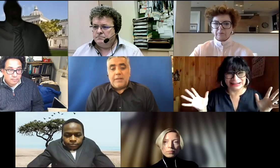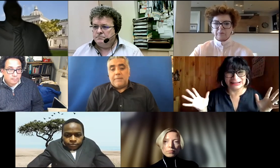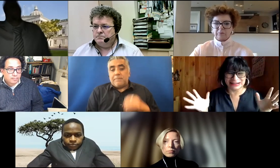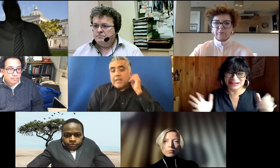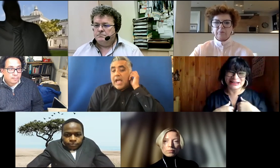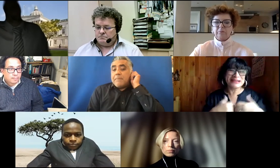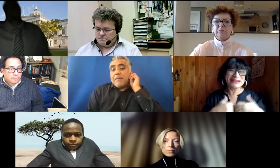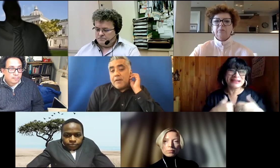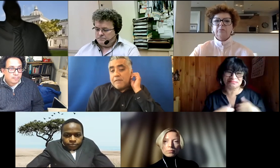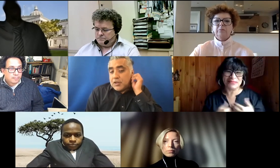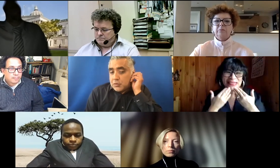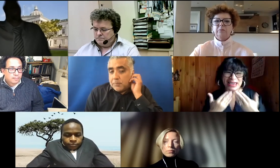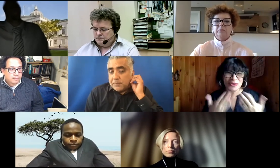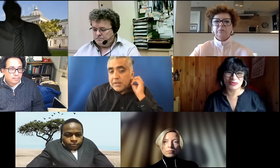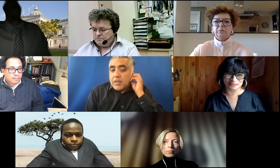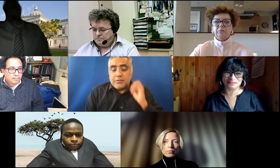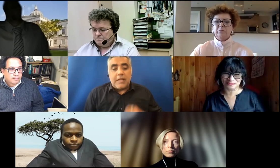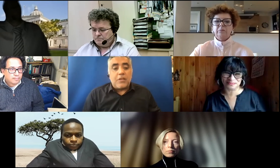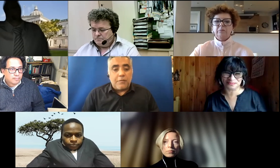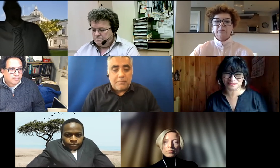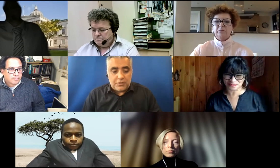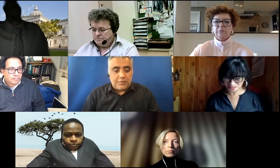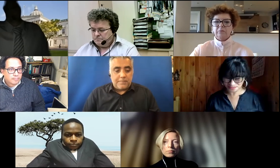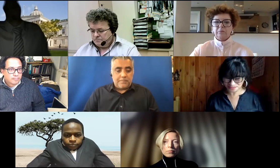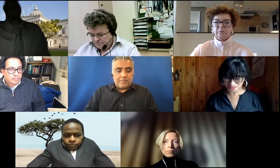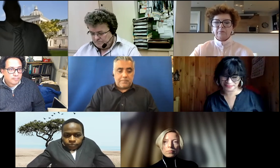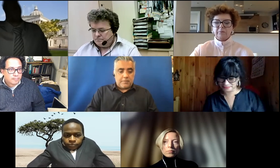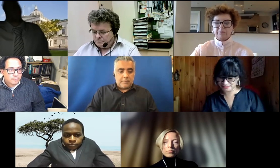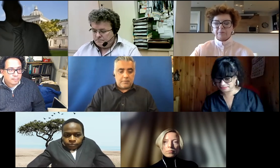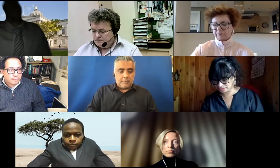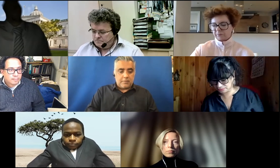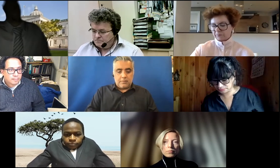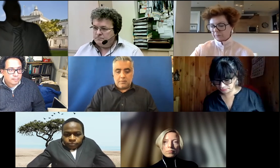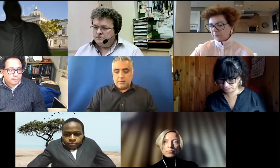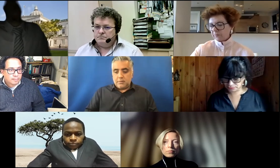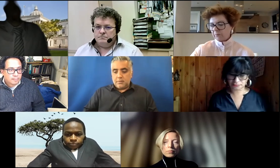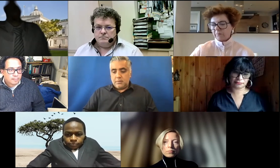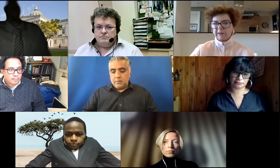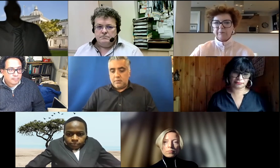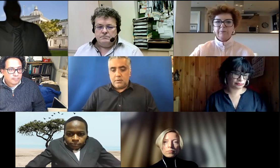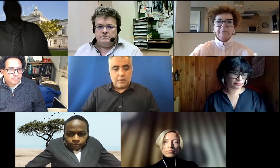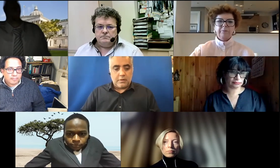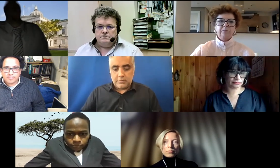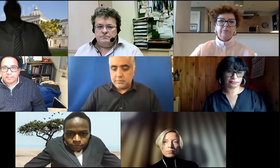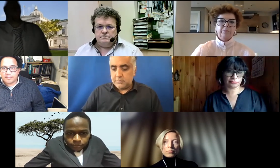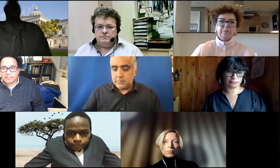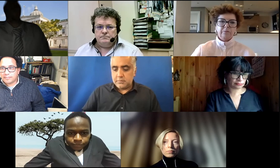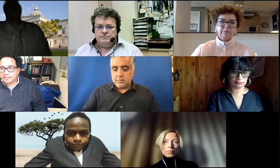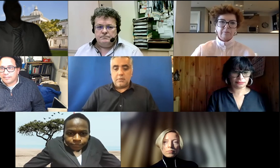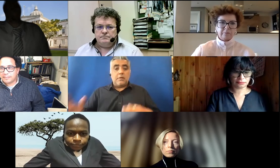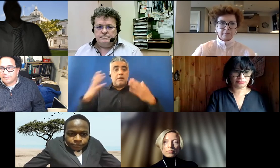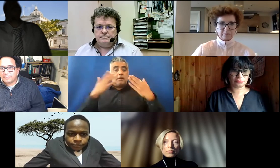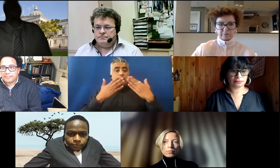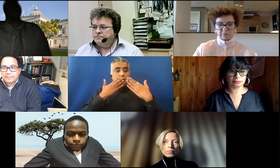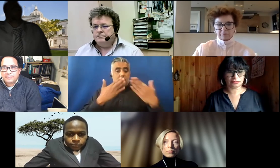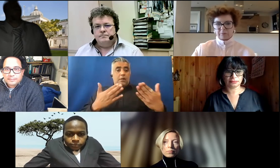hearing and be very visual. Thank you very much. Thank you, Pamela. Very well said. It's not about making you